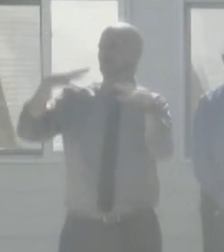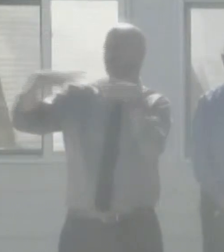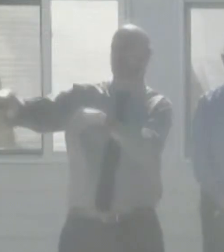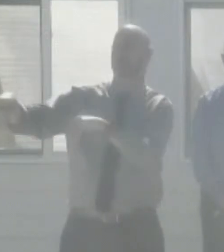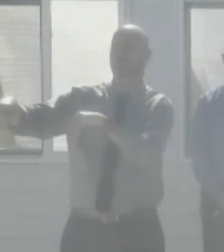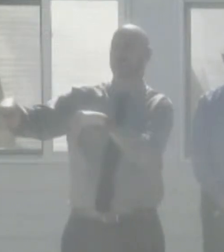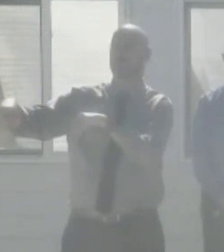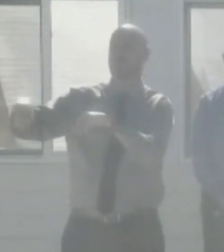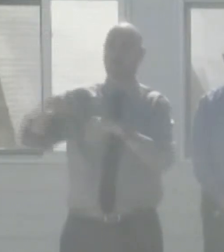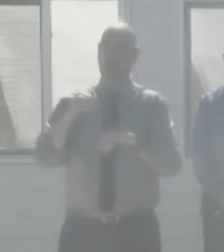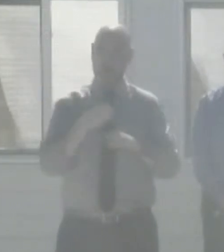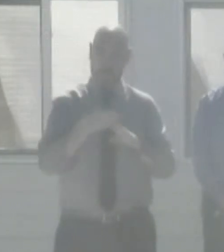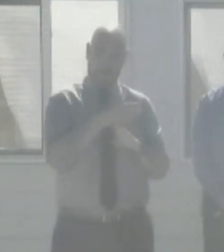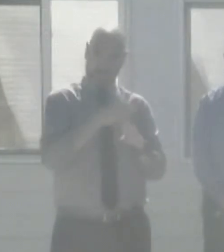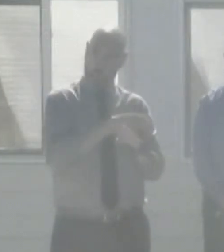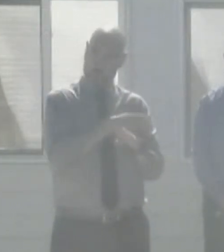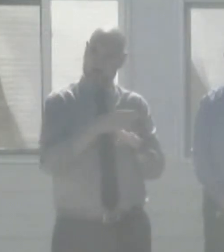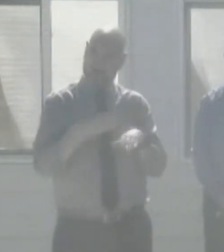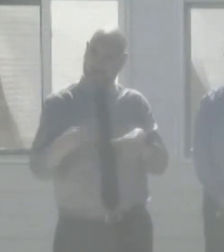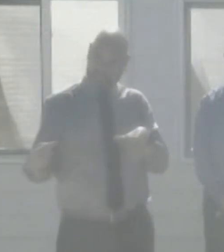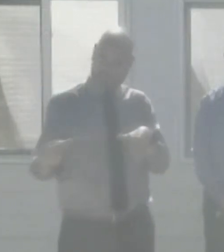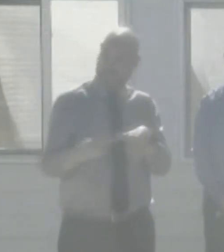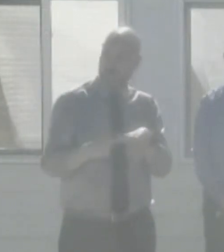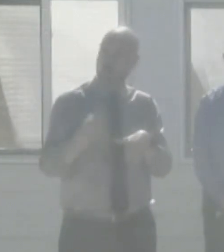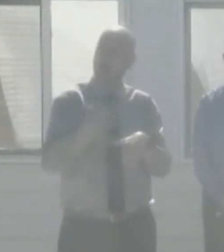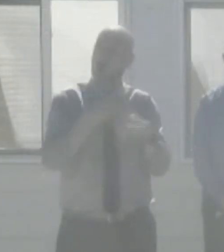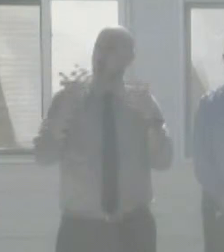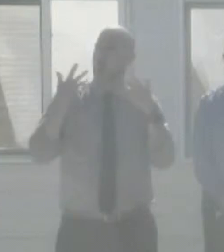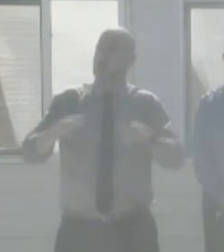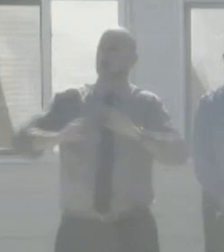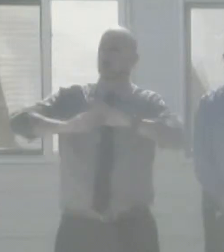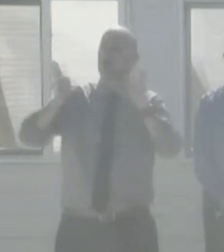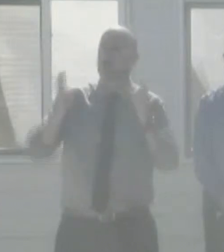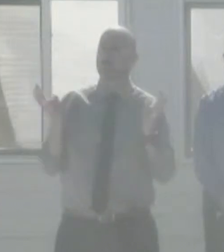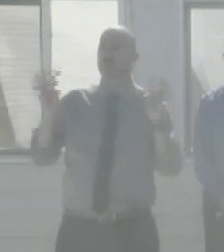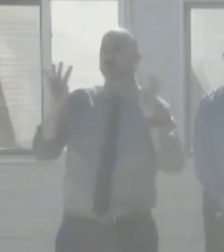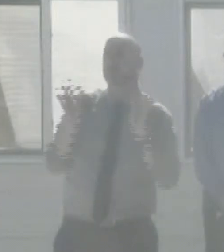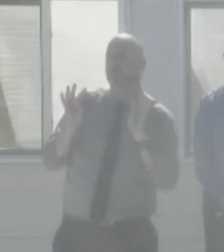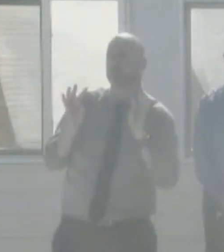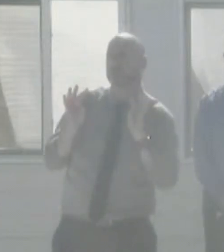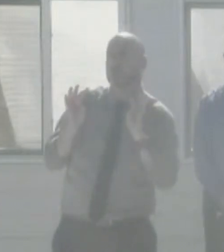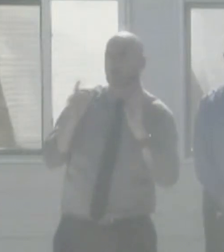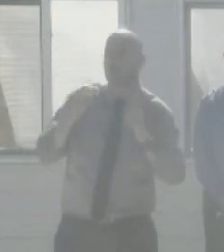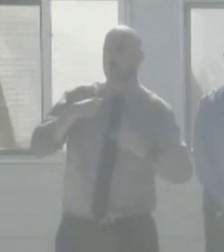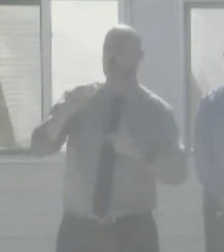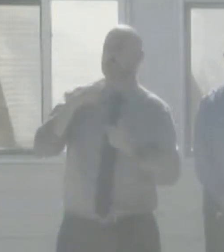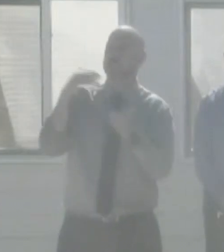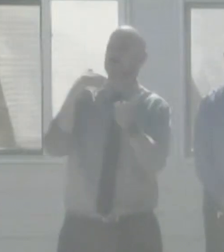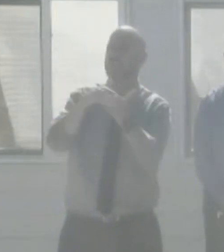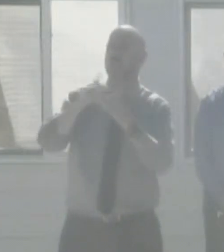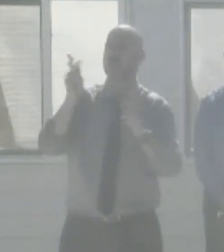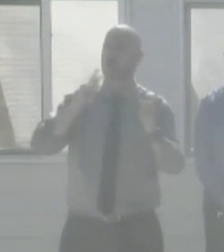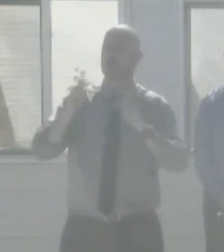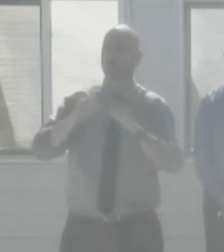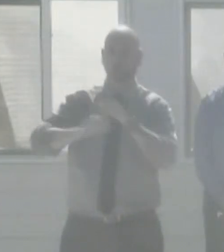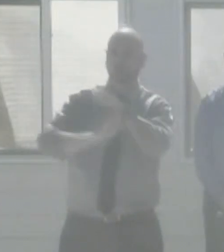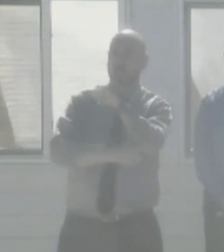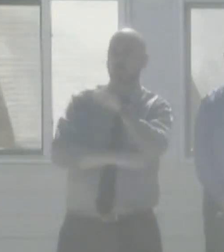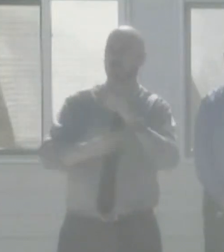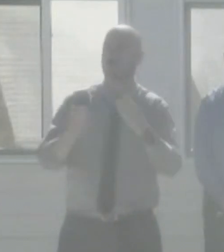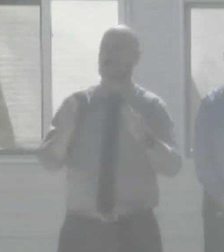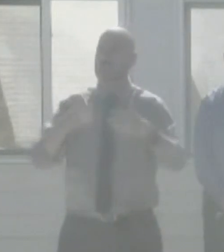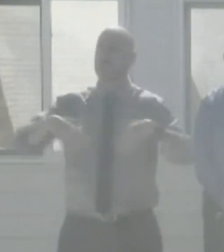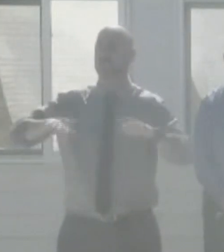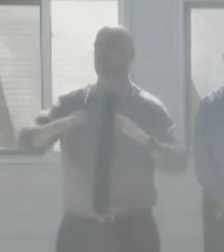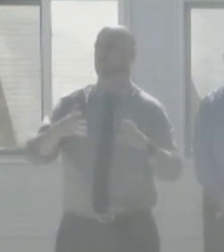here in Sarasota, we staged thousands of sandbags, 9 high-water vehicles, 3 high-wheeled vehicles for search and